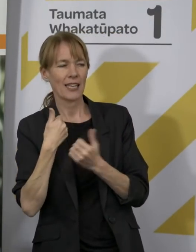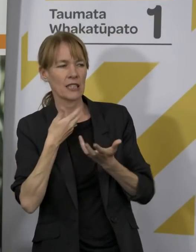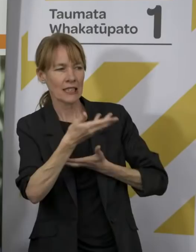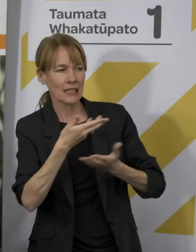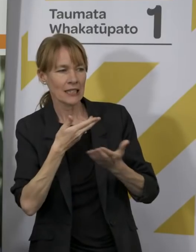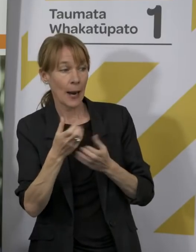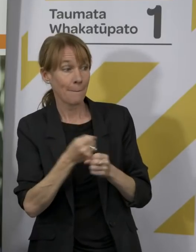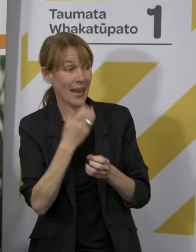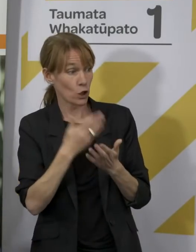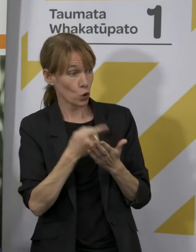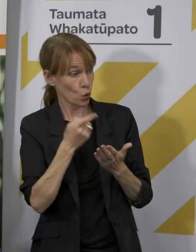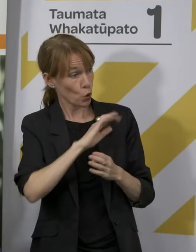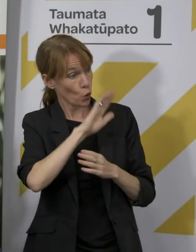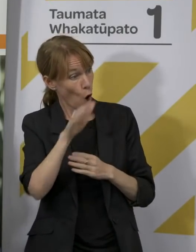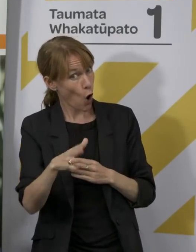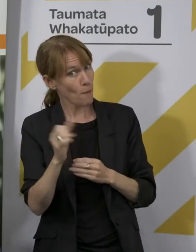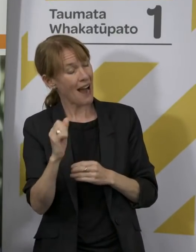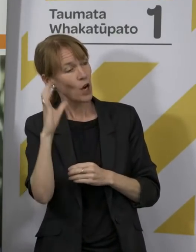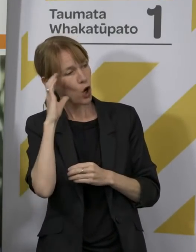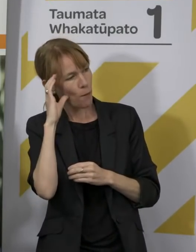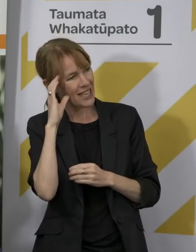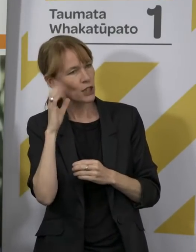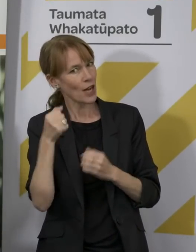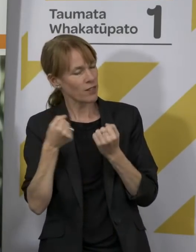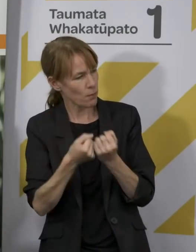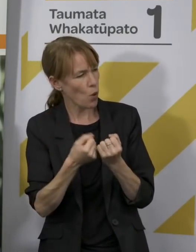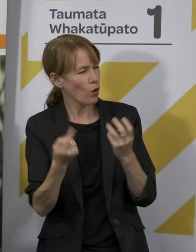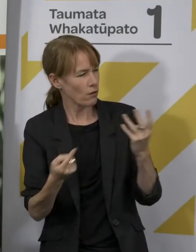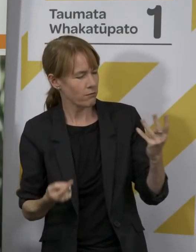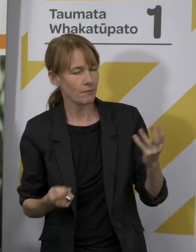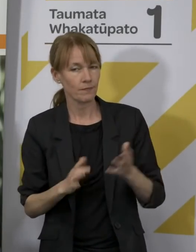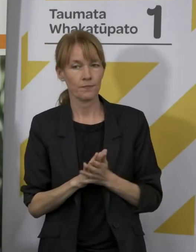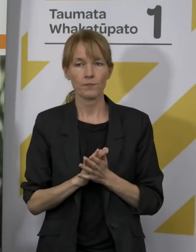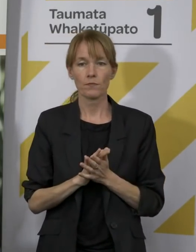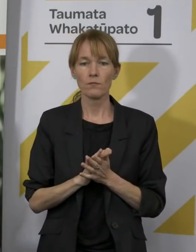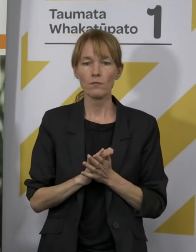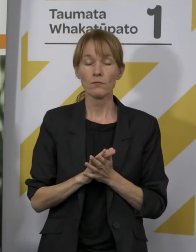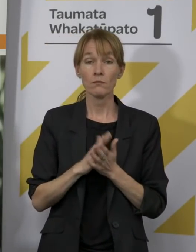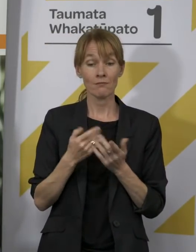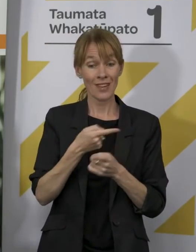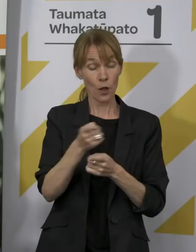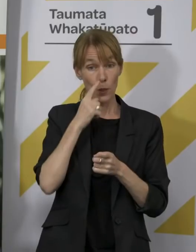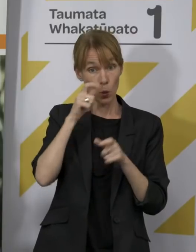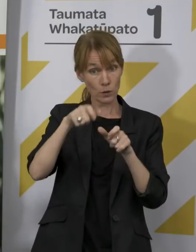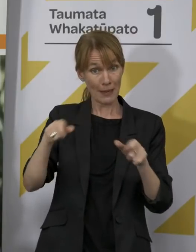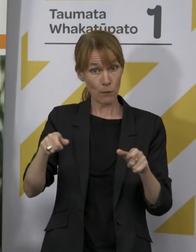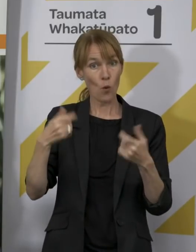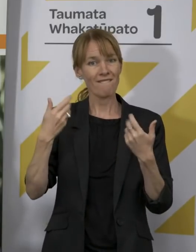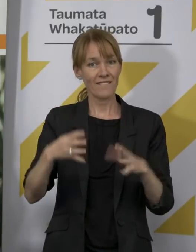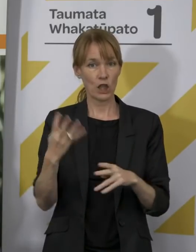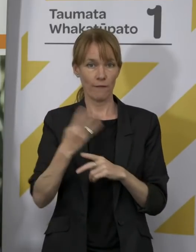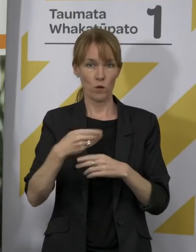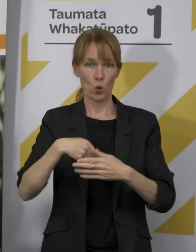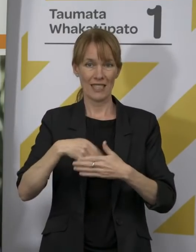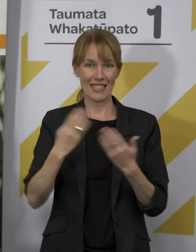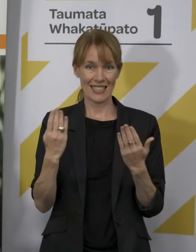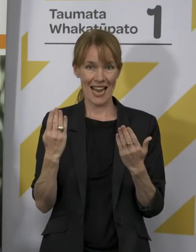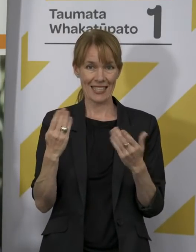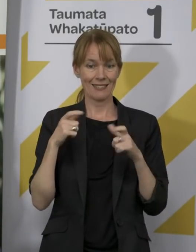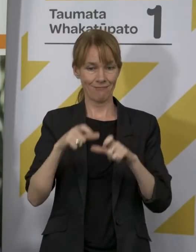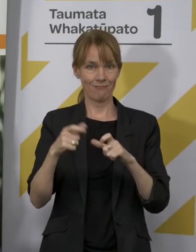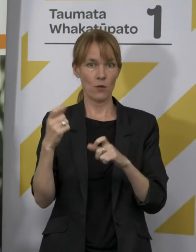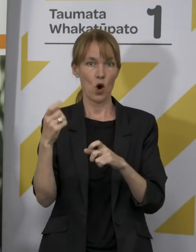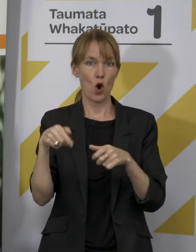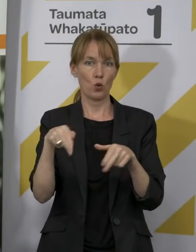All those people, the ones that I haven't talked about already, have of course completed their 14 days isolation, which has been and remains the